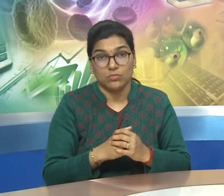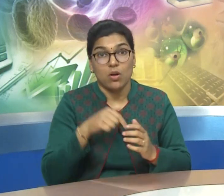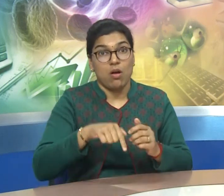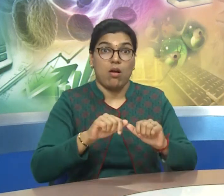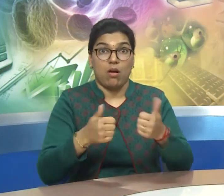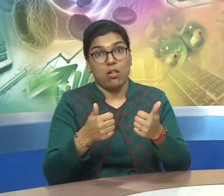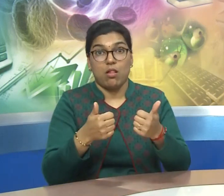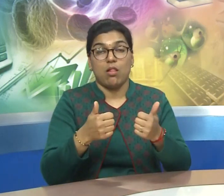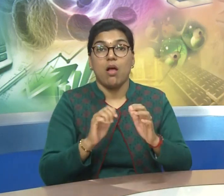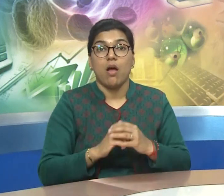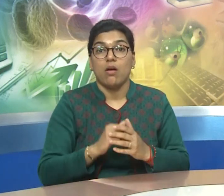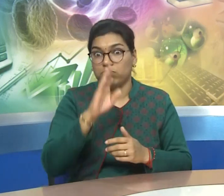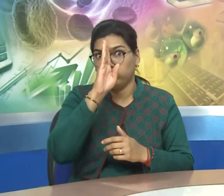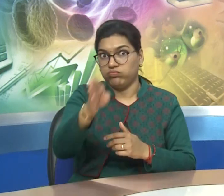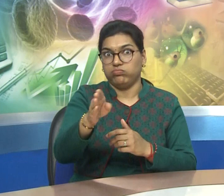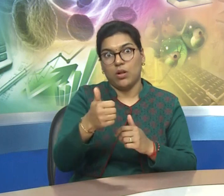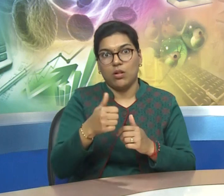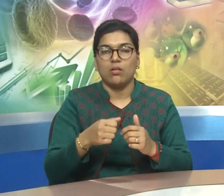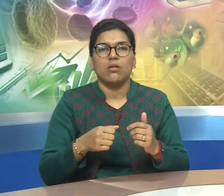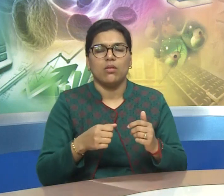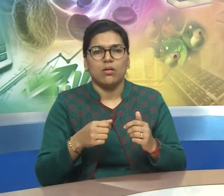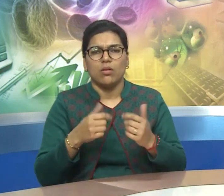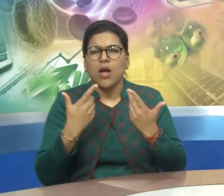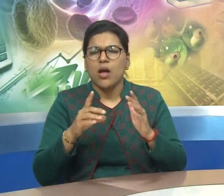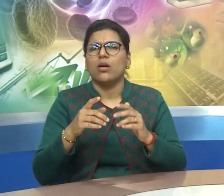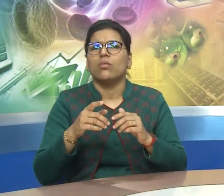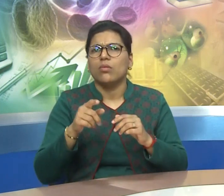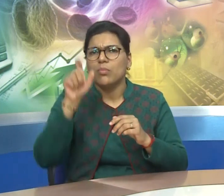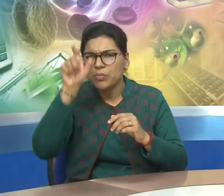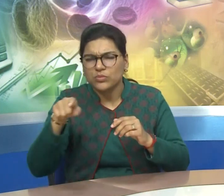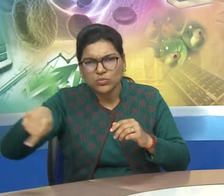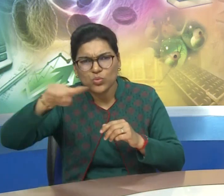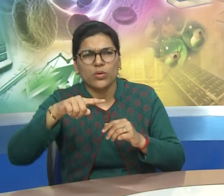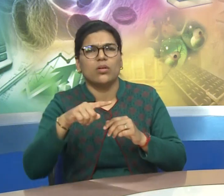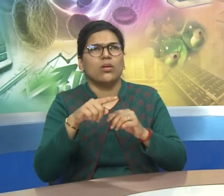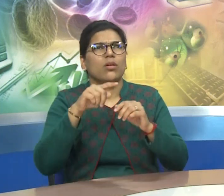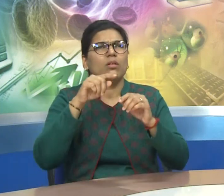Direct users to similar library materials.